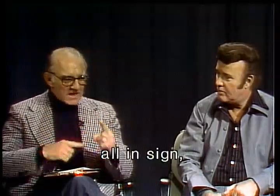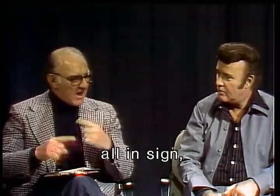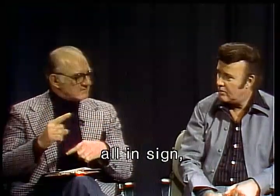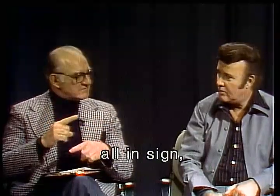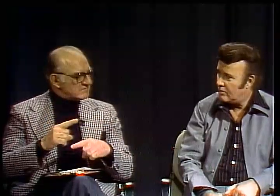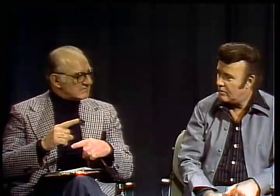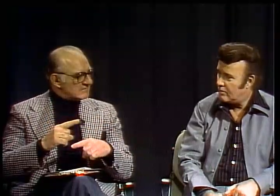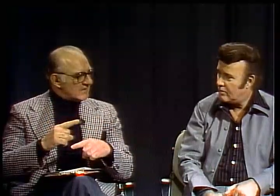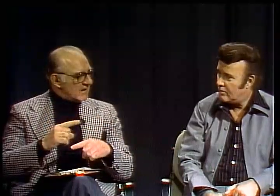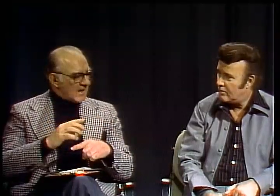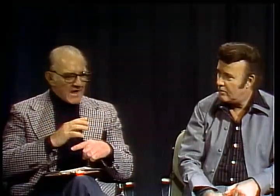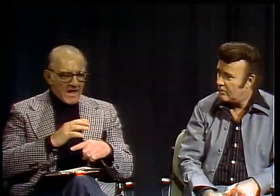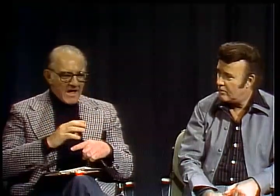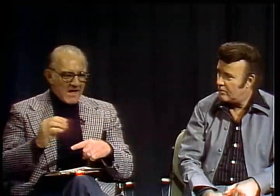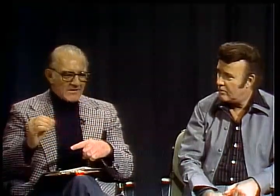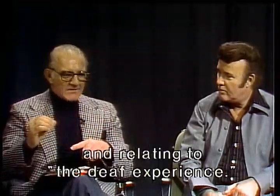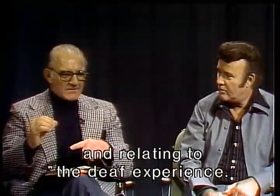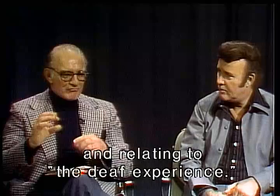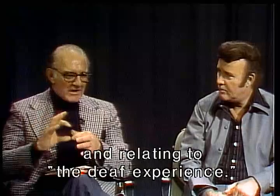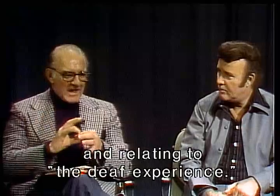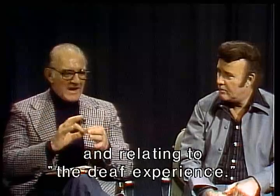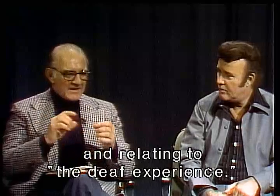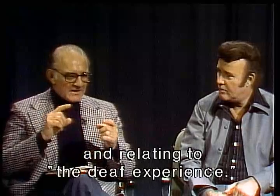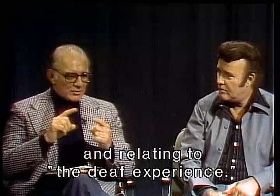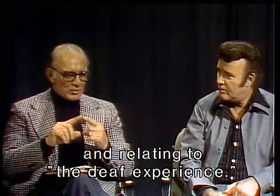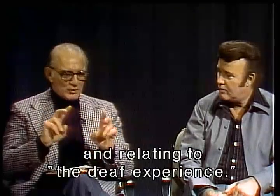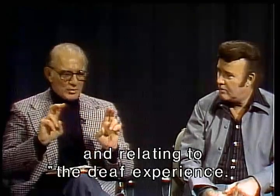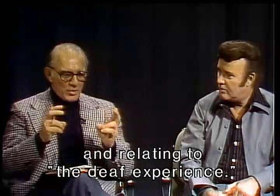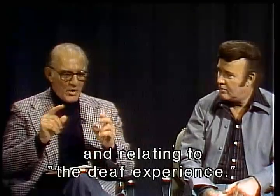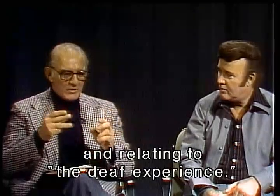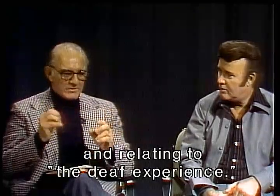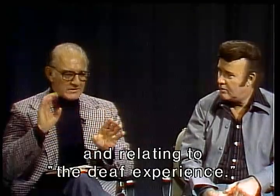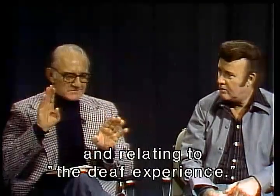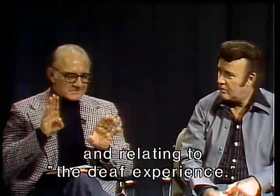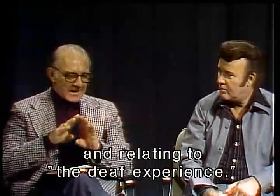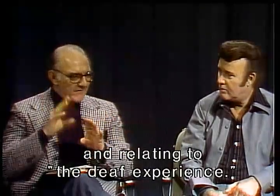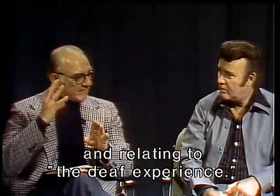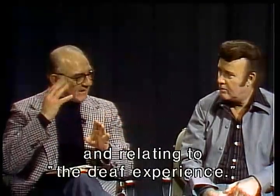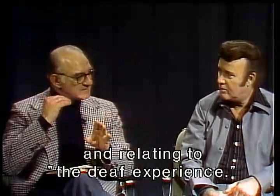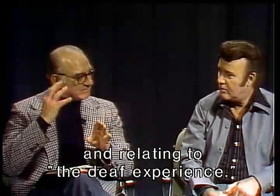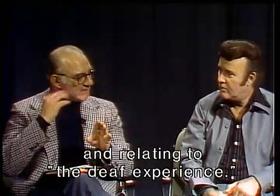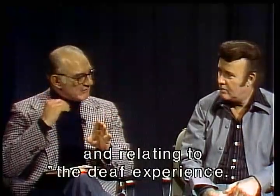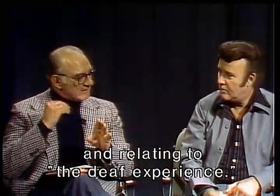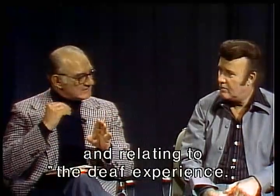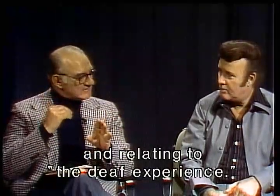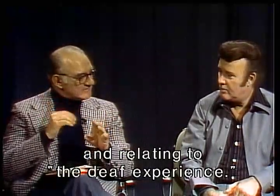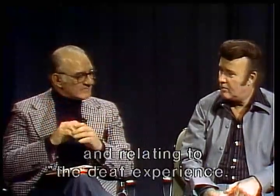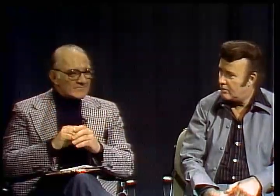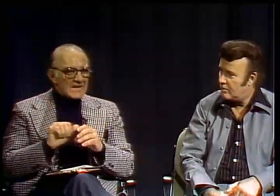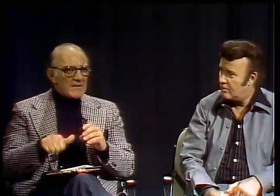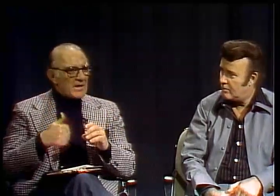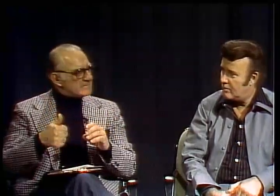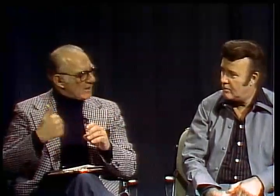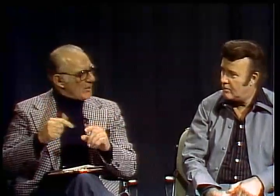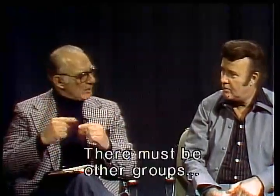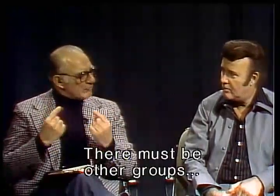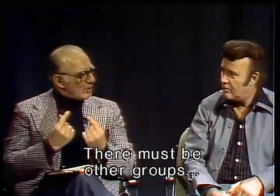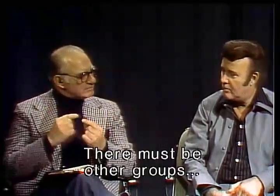signs and relating to, quote, the deaf experience. There may be other groups in